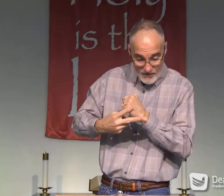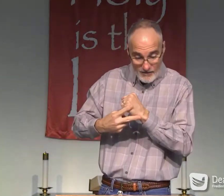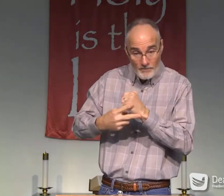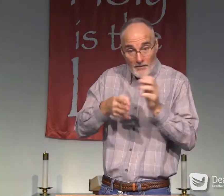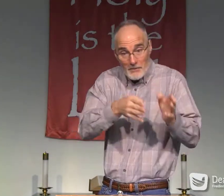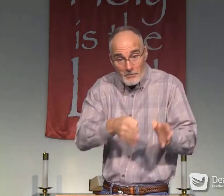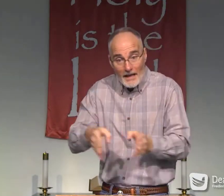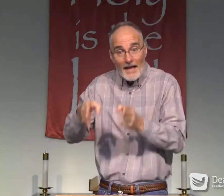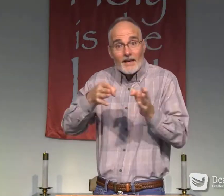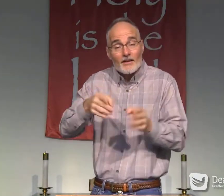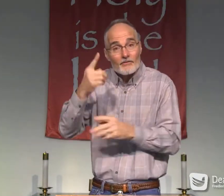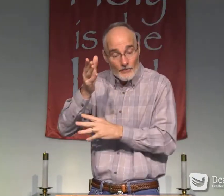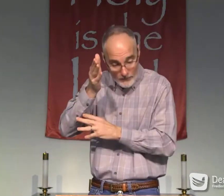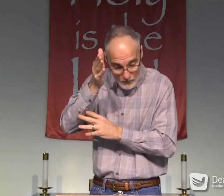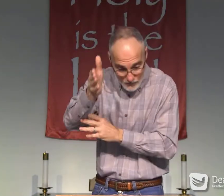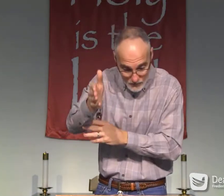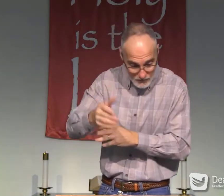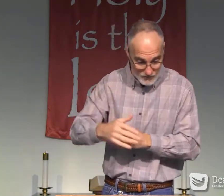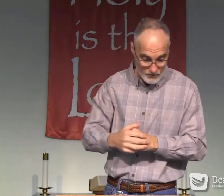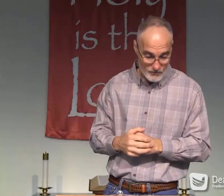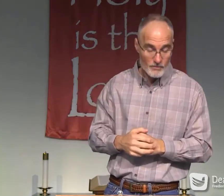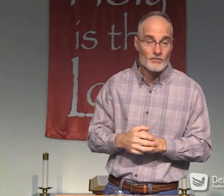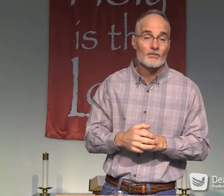encourages saving and planning for the future.